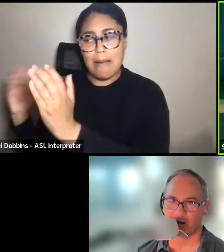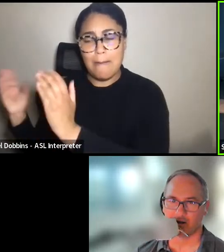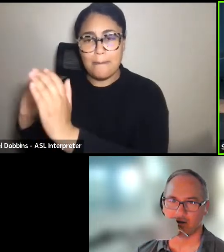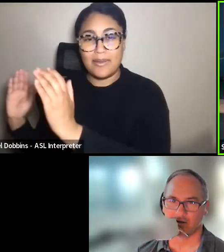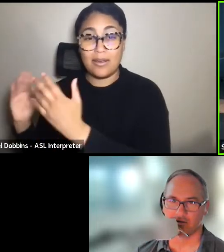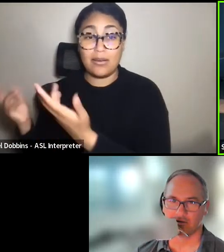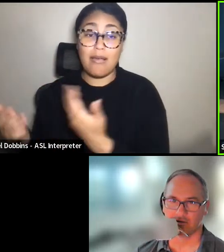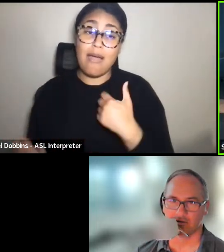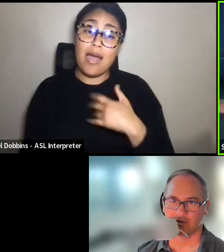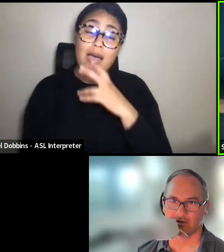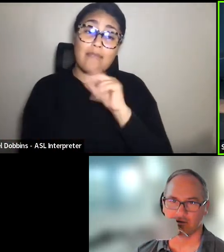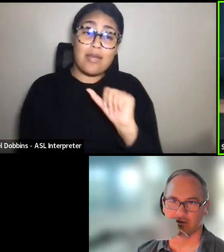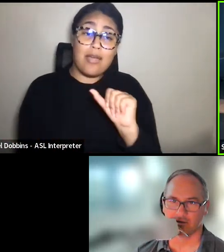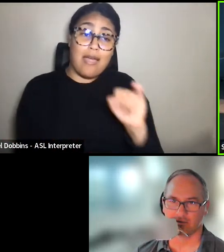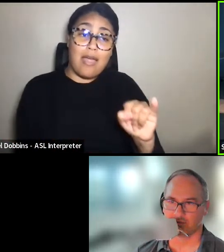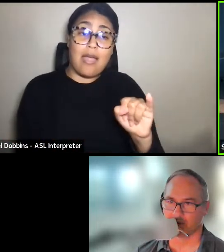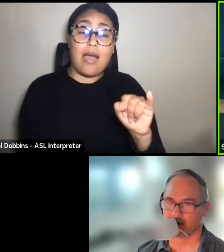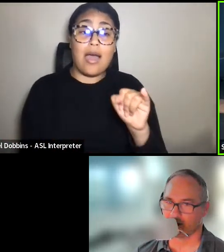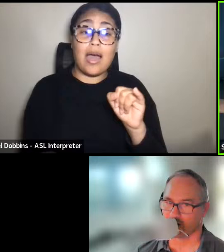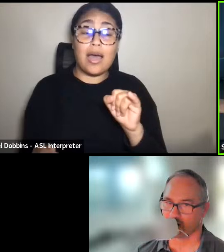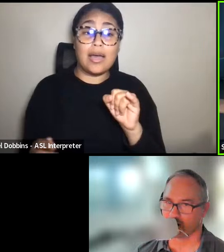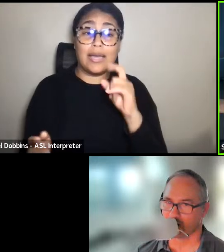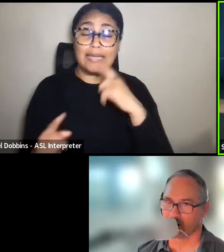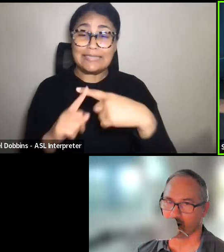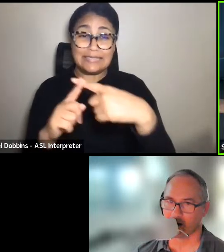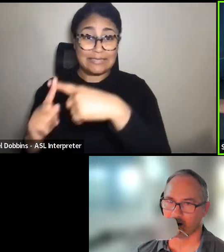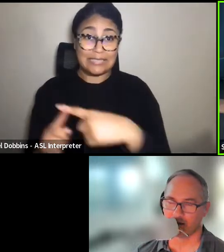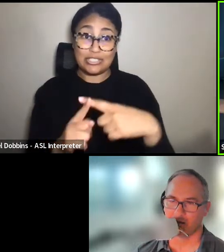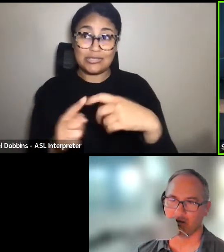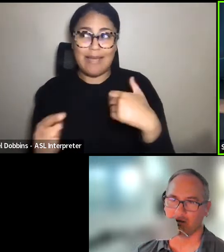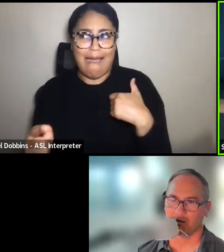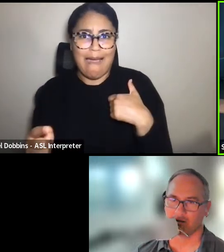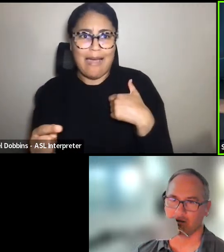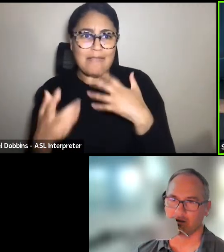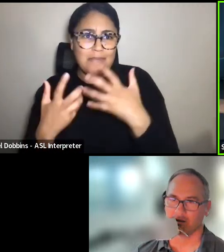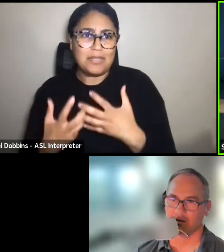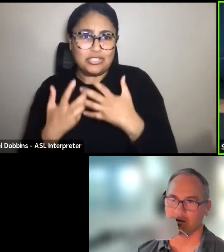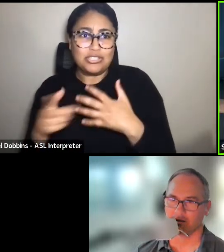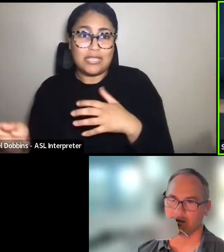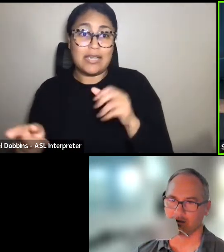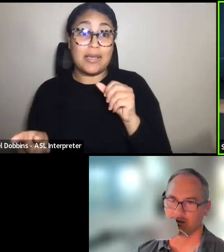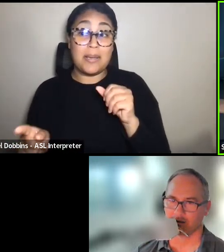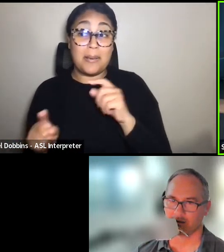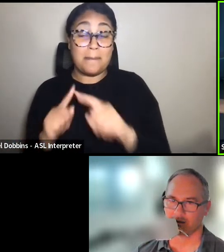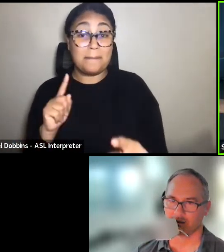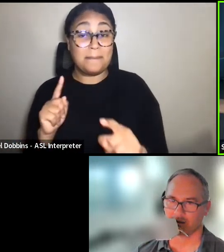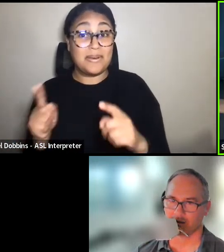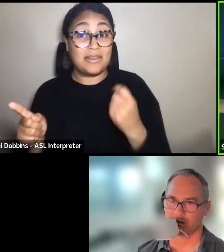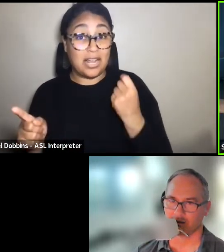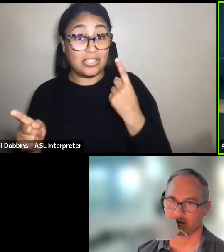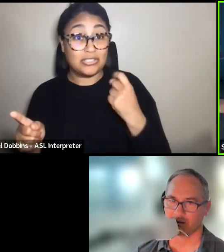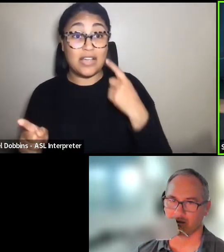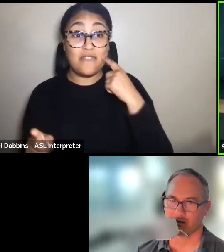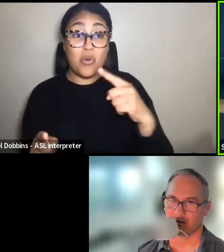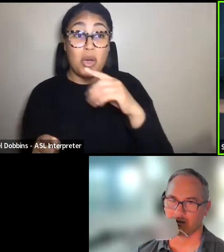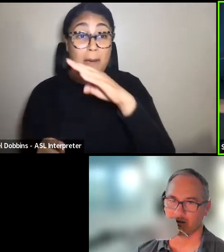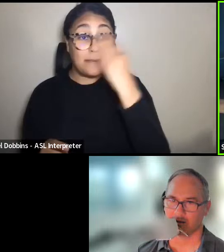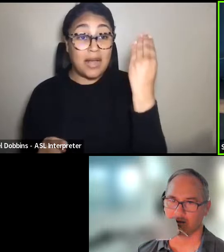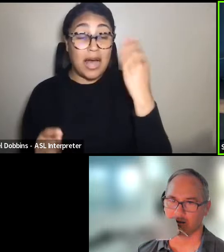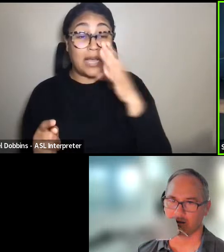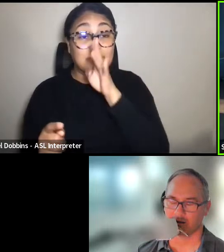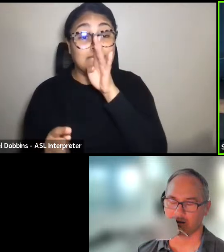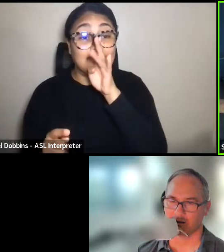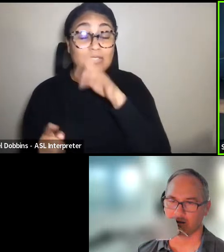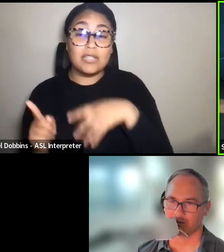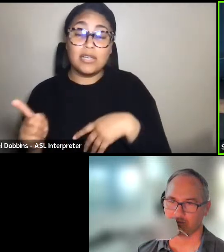to be not accurate, especially for African-American vernacular speakers and for